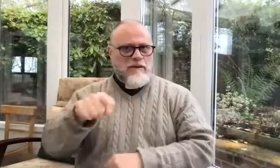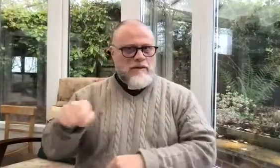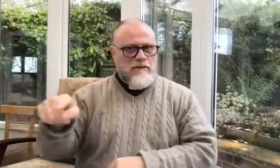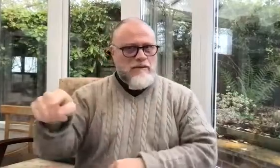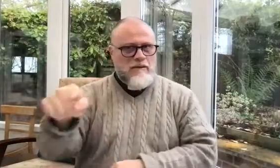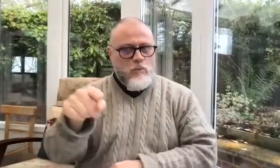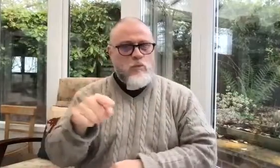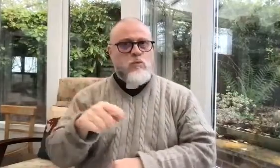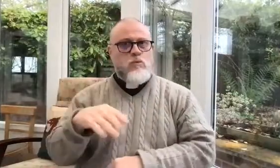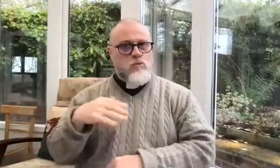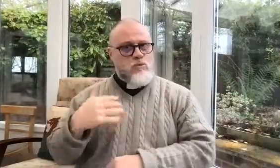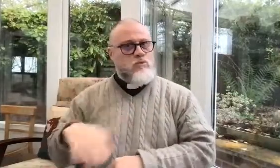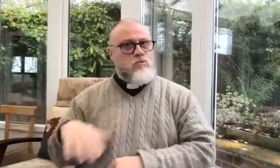impacted that community.